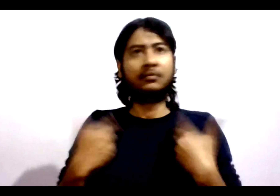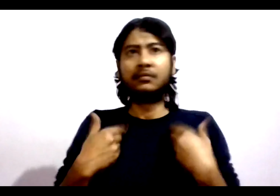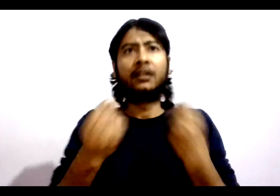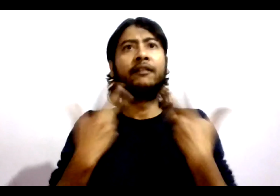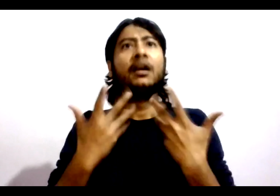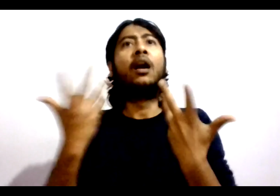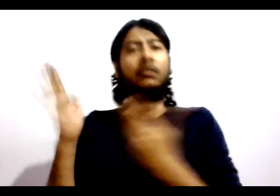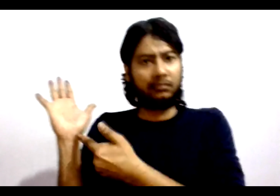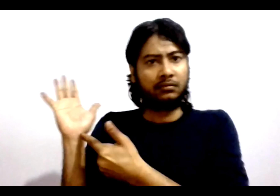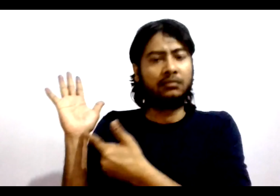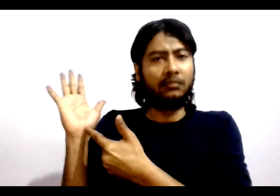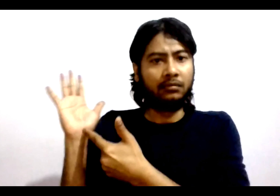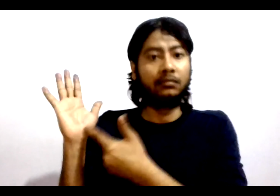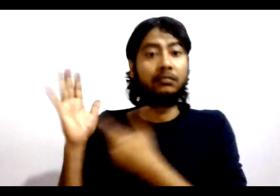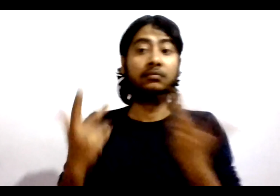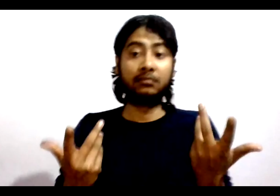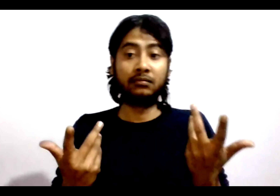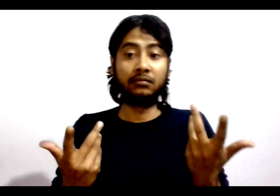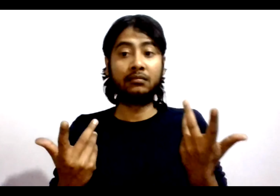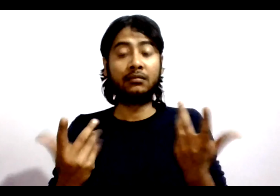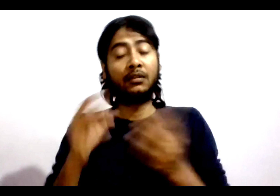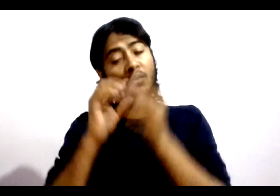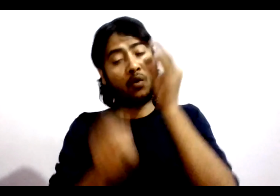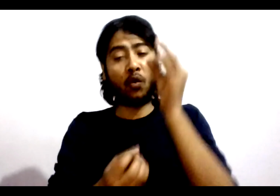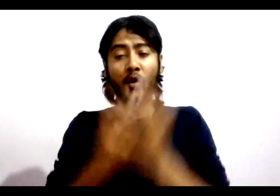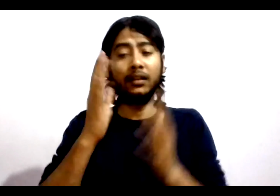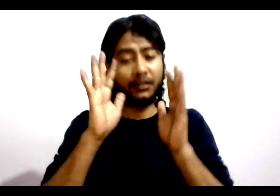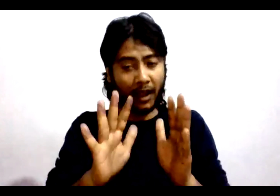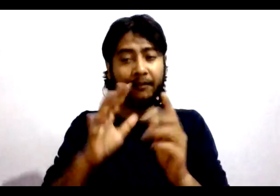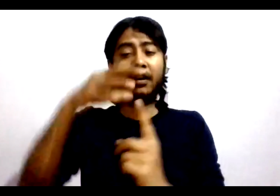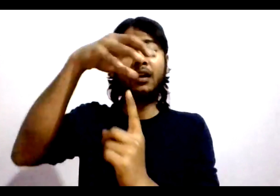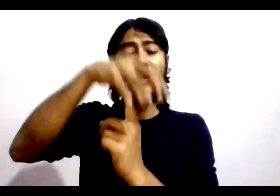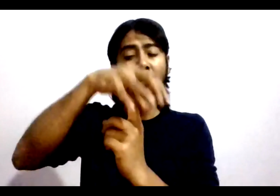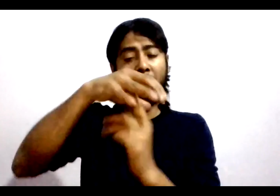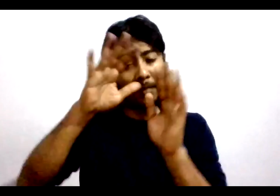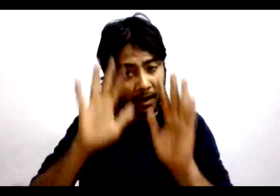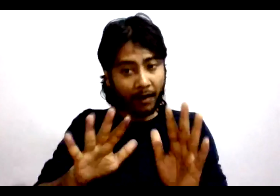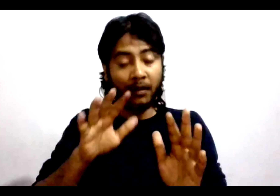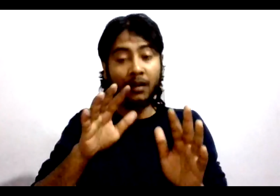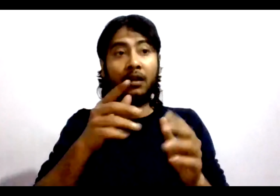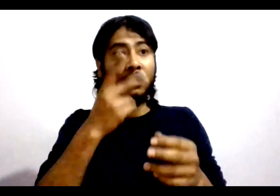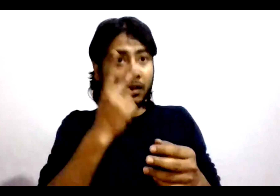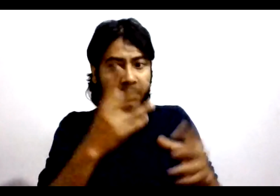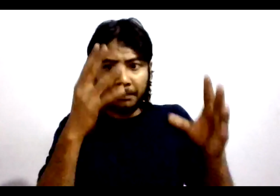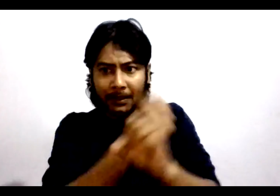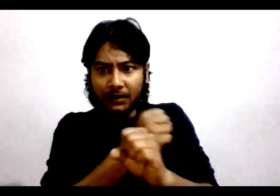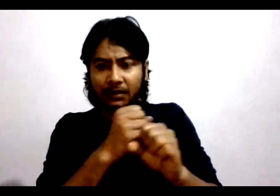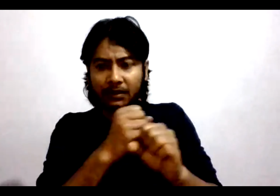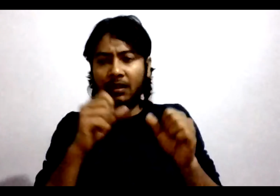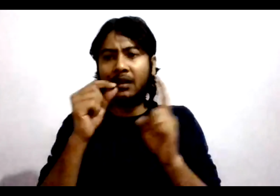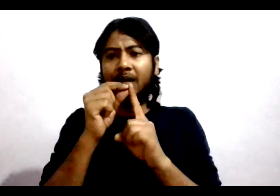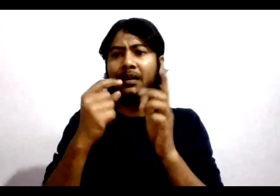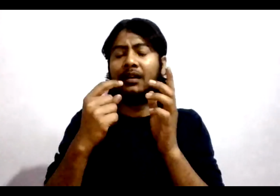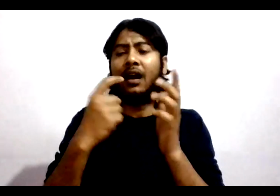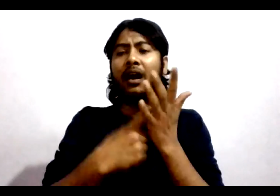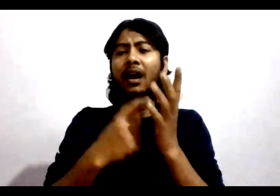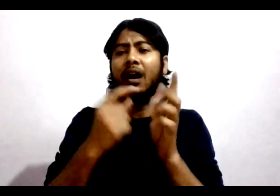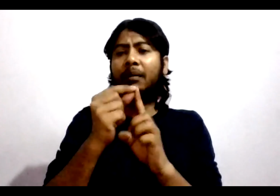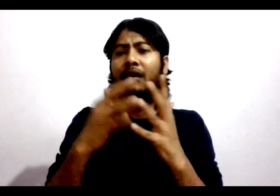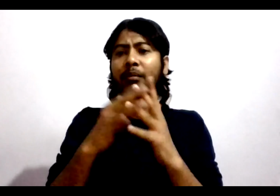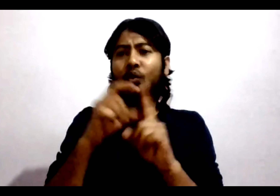be approached with representation, complaints, etc., etc., for implementation of the act. So it starts